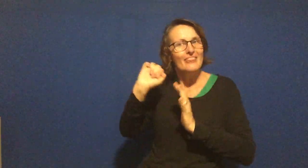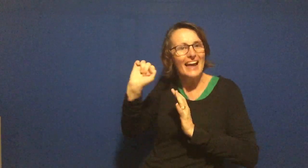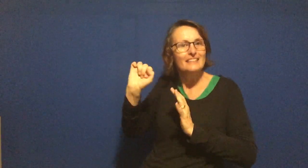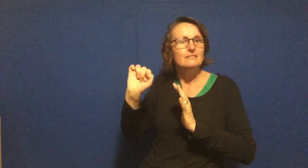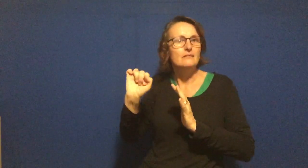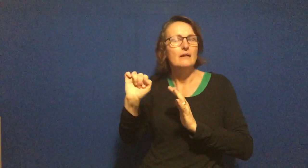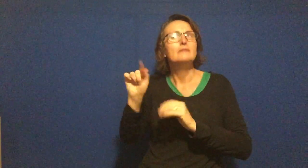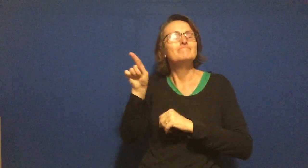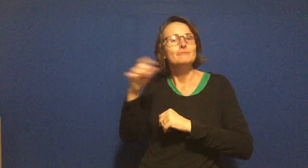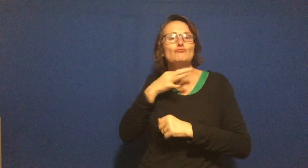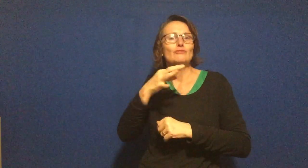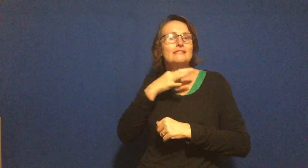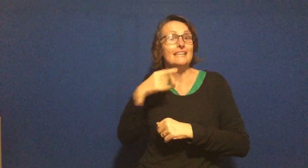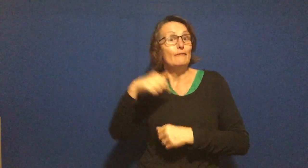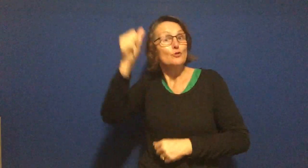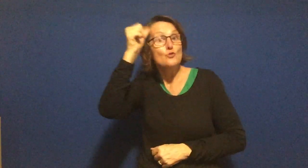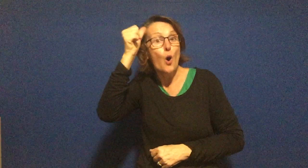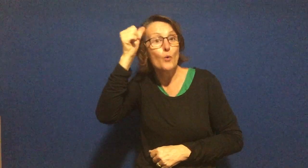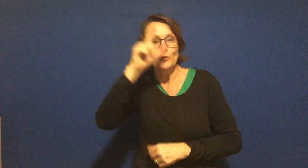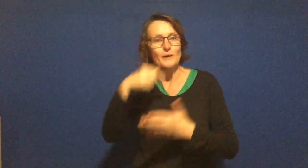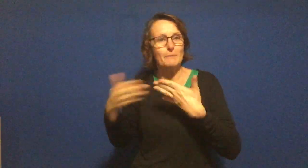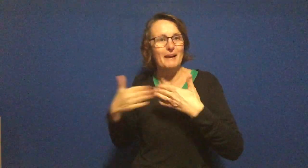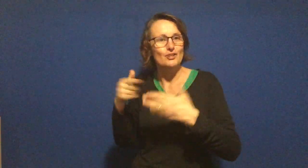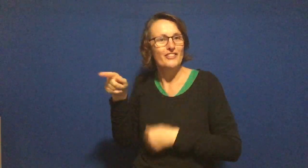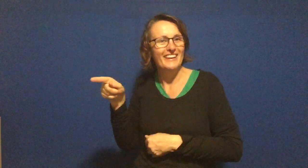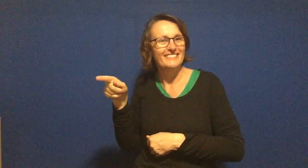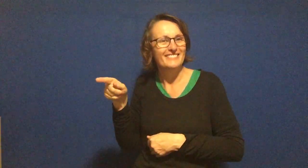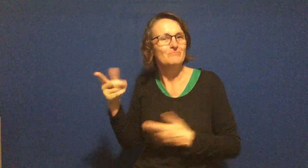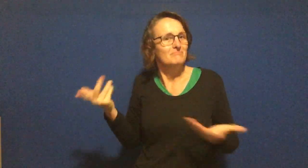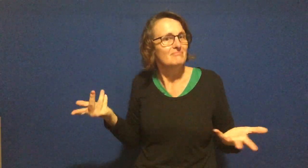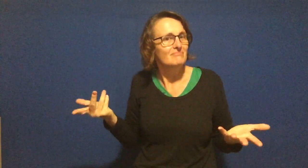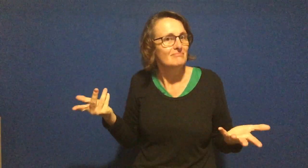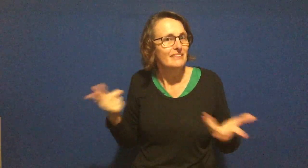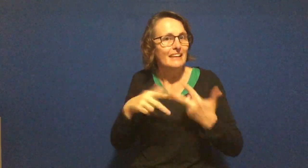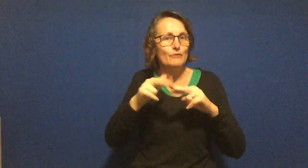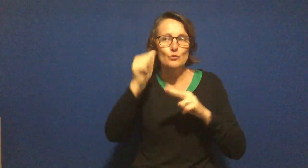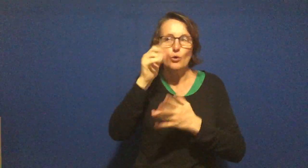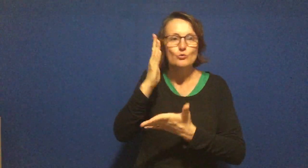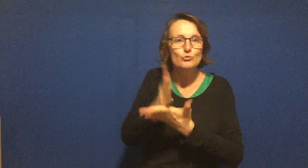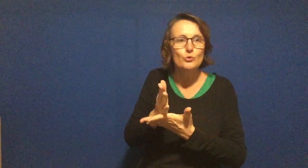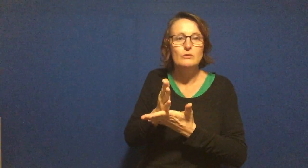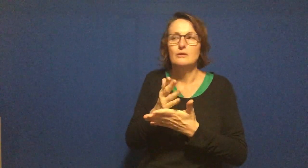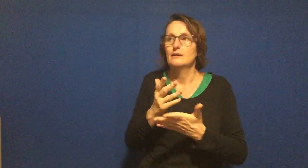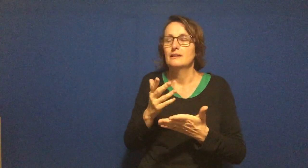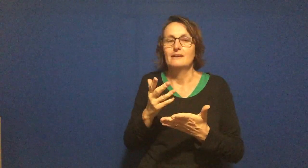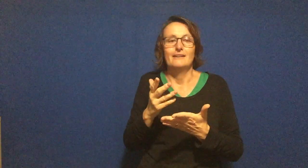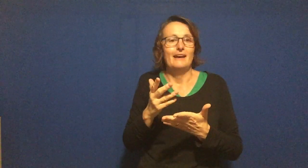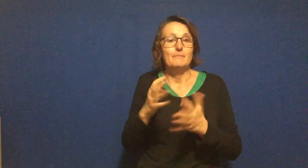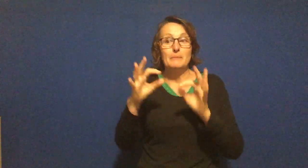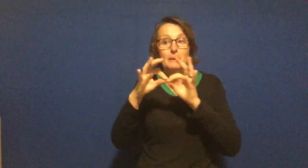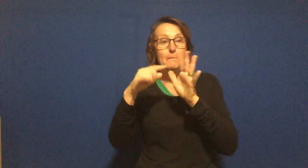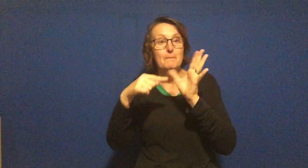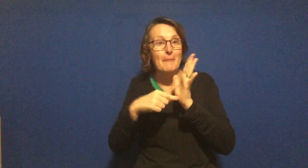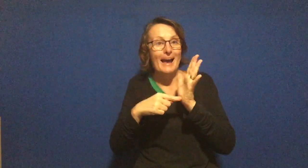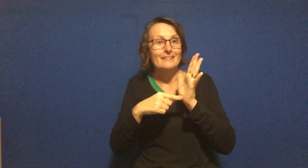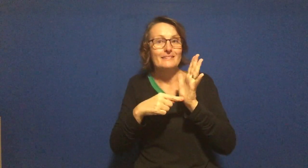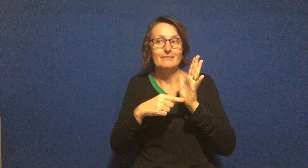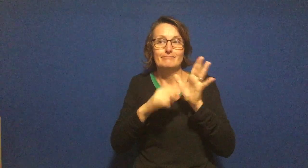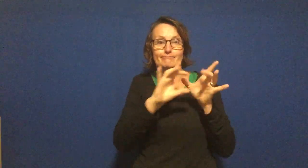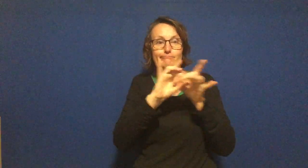a risk, then you manage that risk accordingly. And, in terms of human access to it, to human encroachment on the areas where